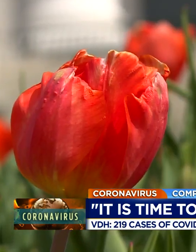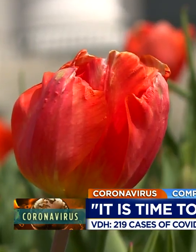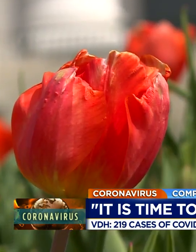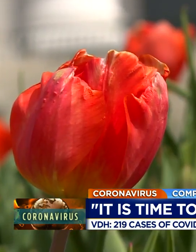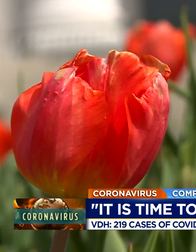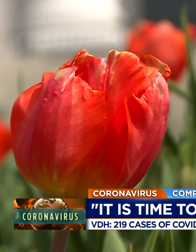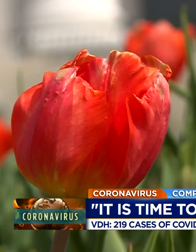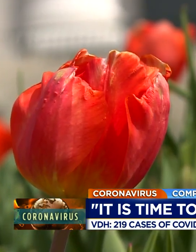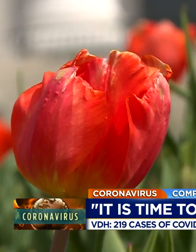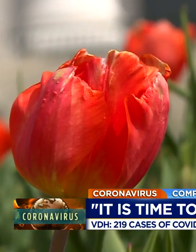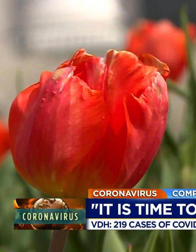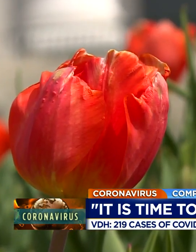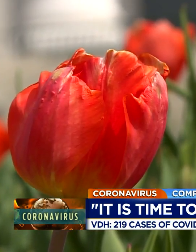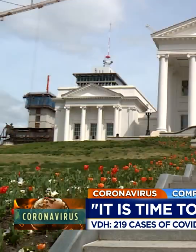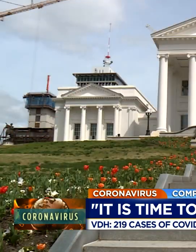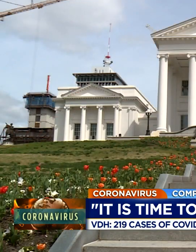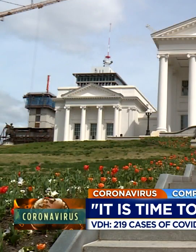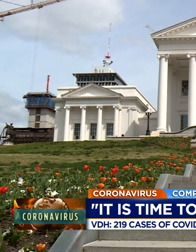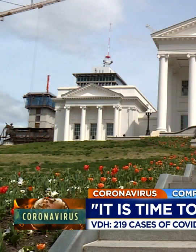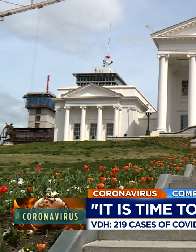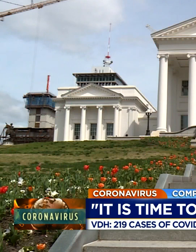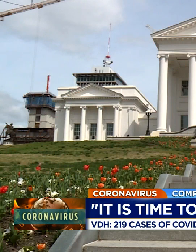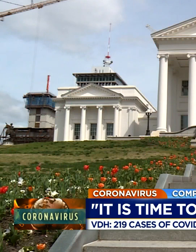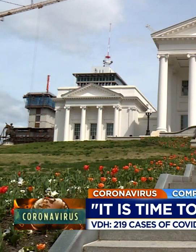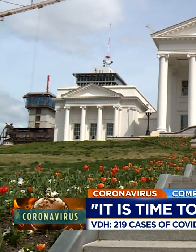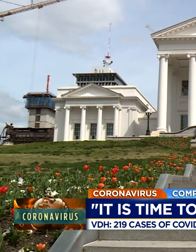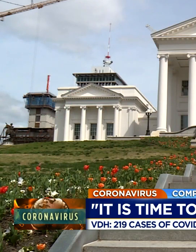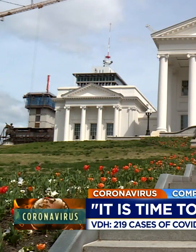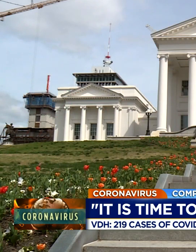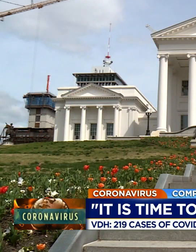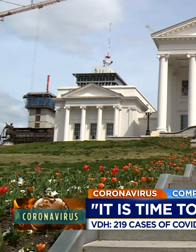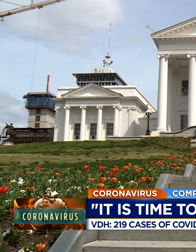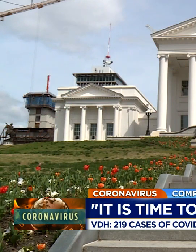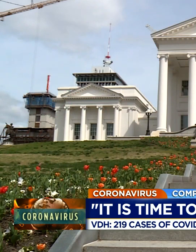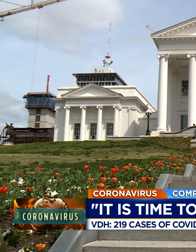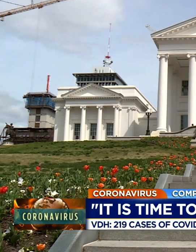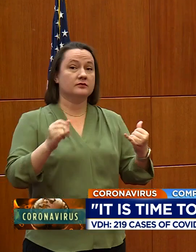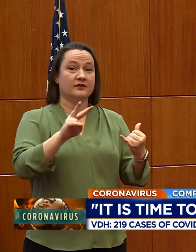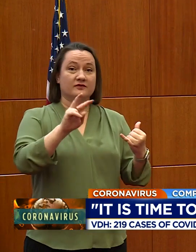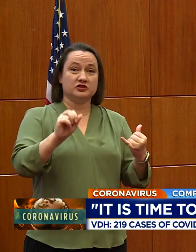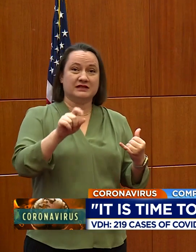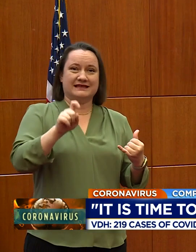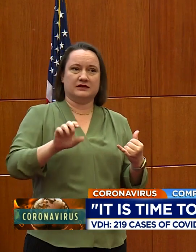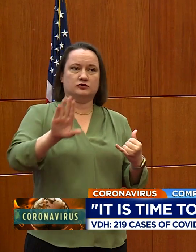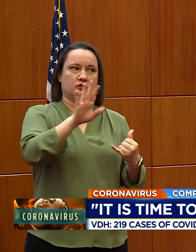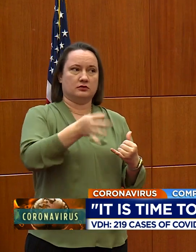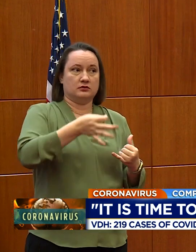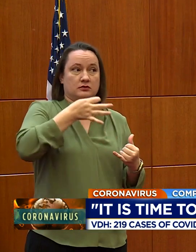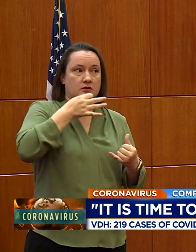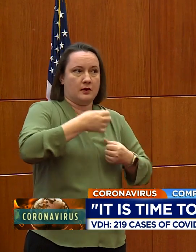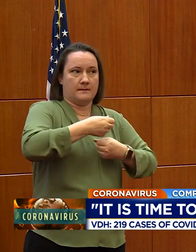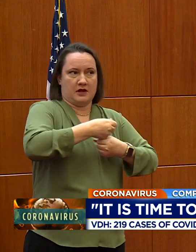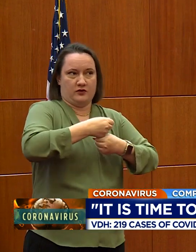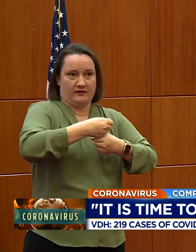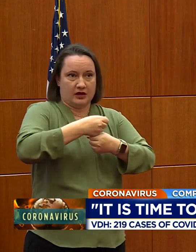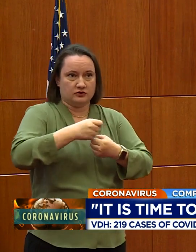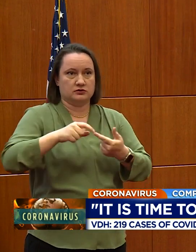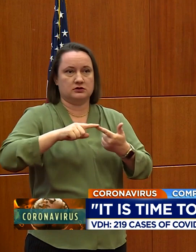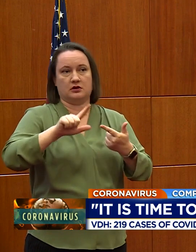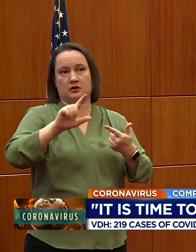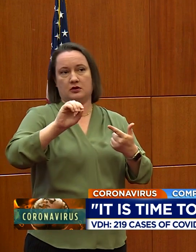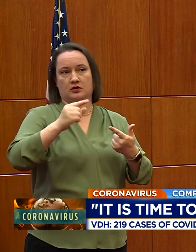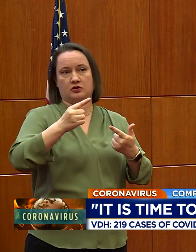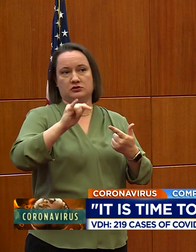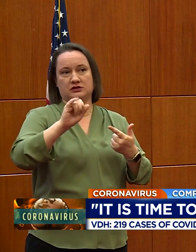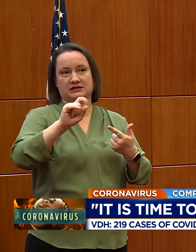clear. It is time to step up. Virginia needs your expertise in manufacturing, logistics,